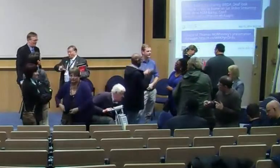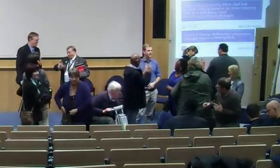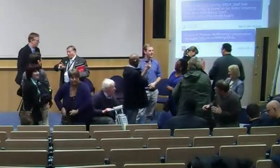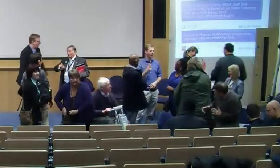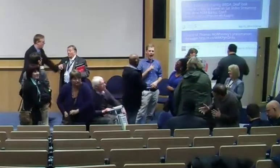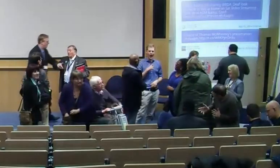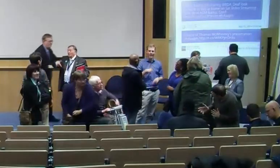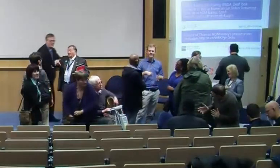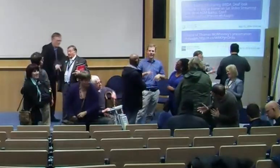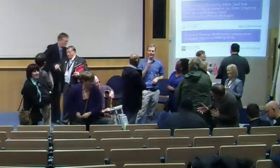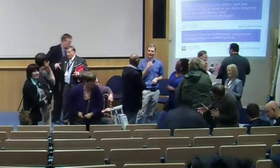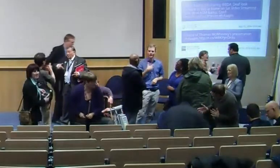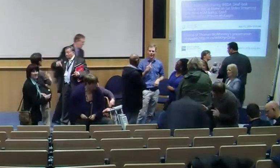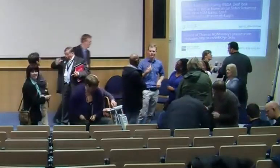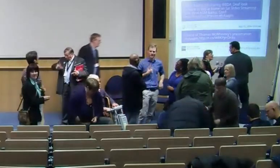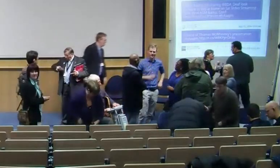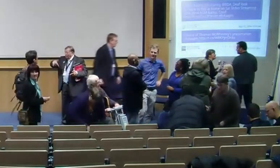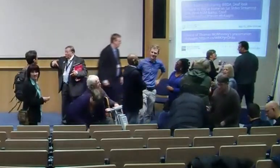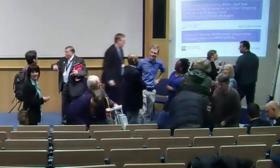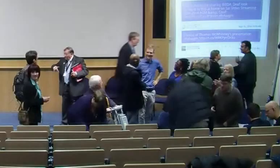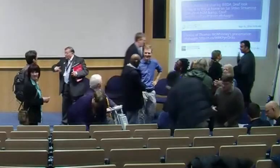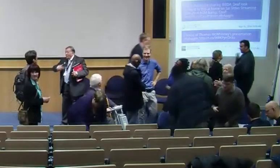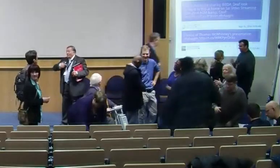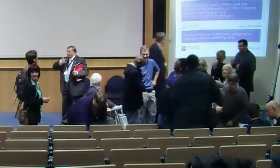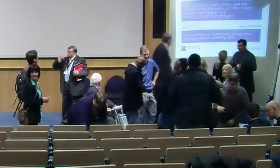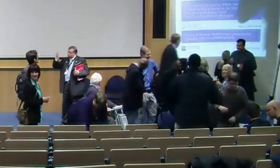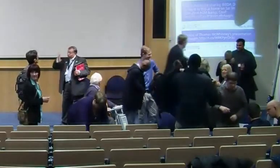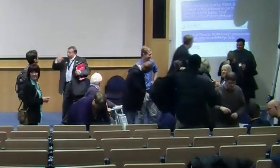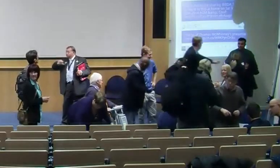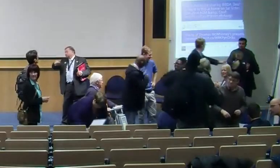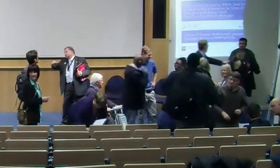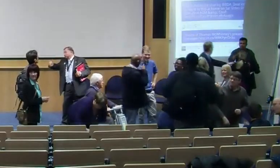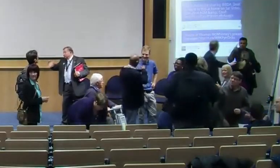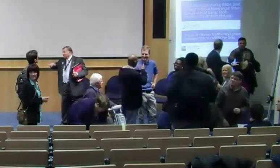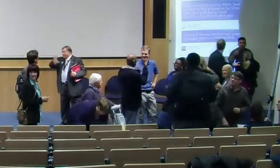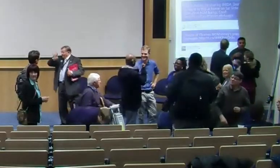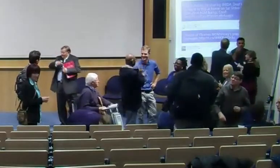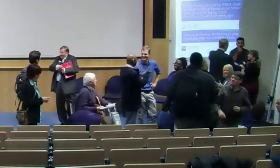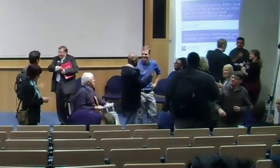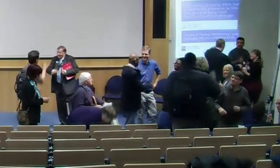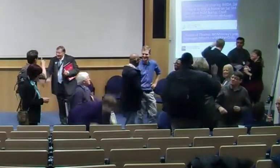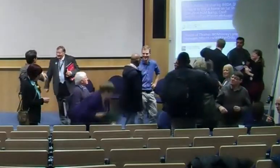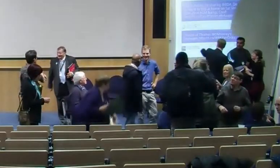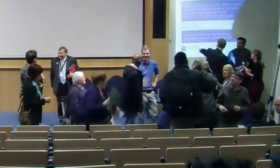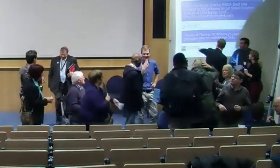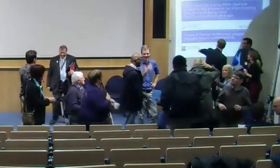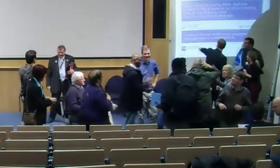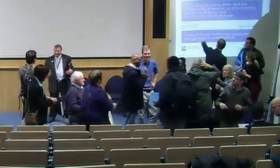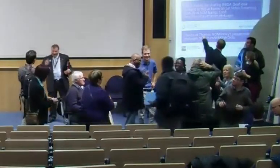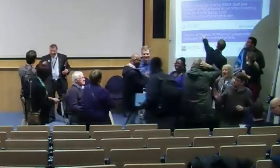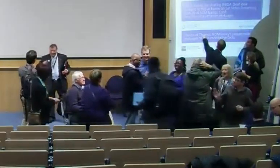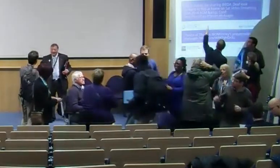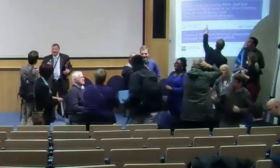Oh no, I'm not. I'm dipping upstairs. I wish there was someone that could tell me the last one. But we should